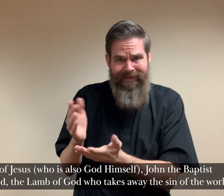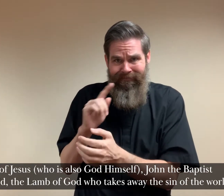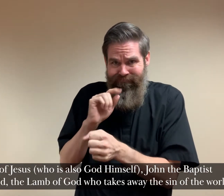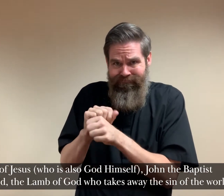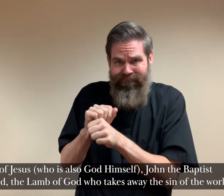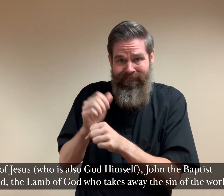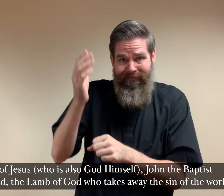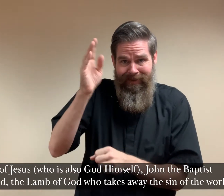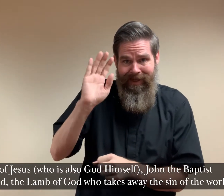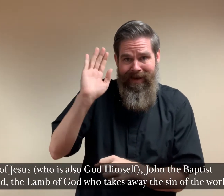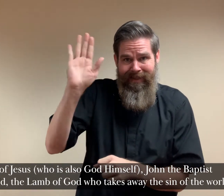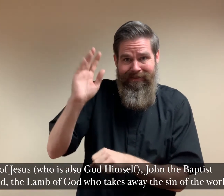world."